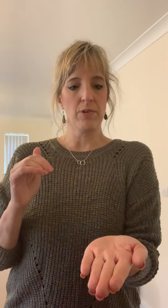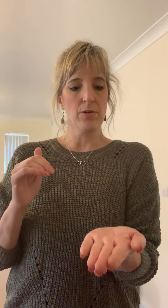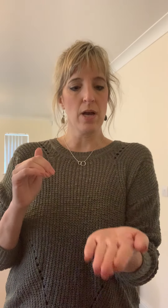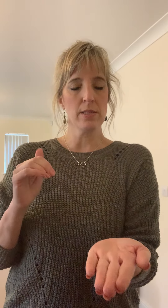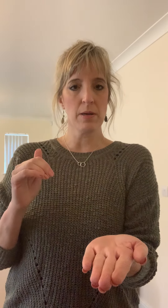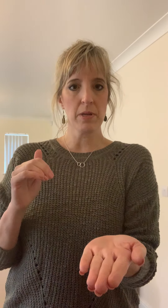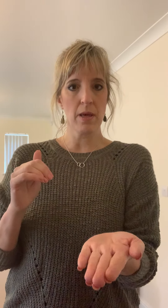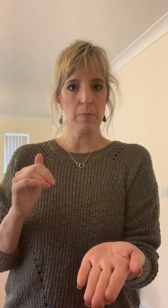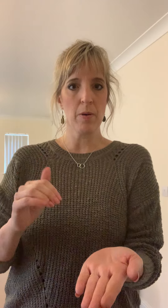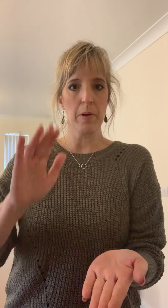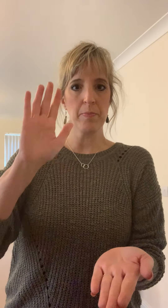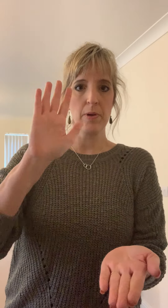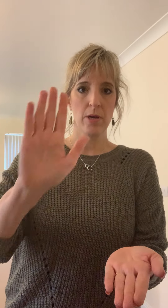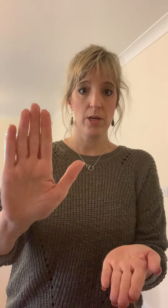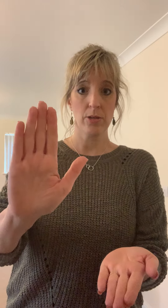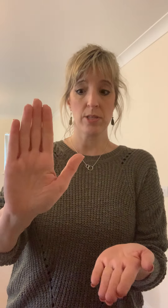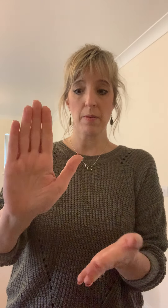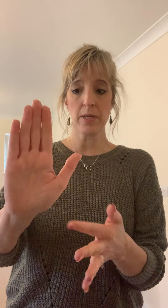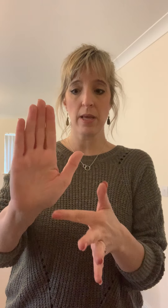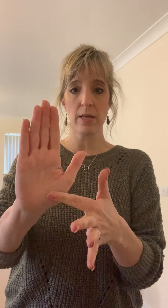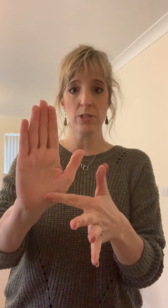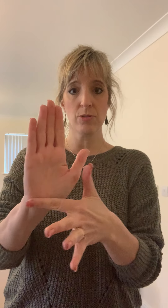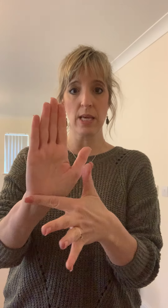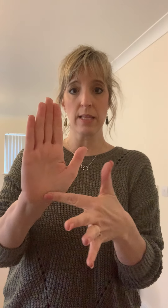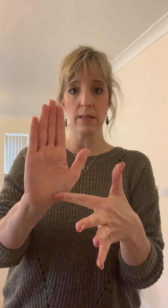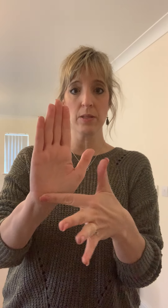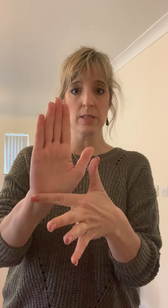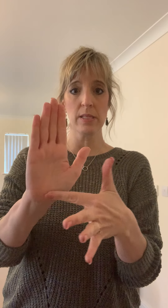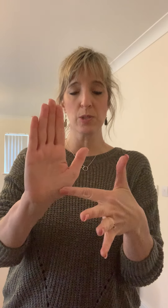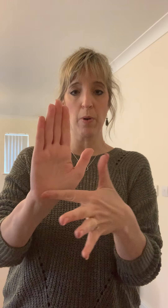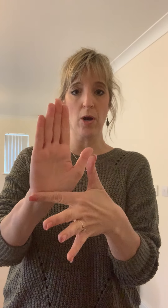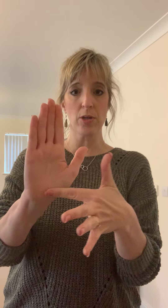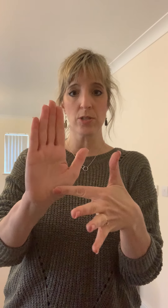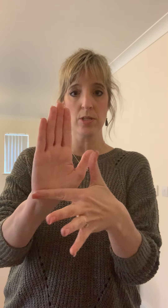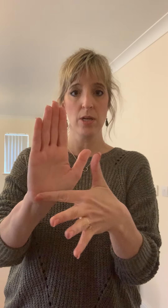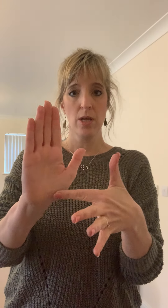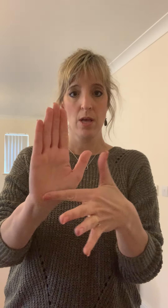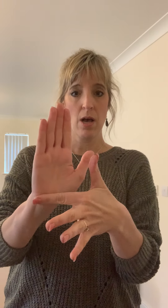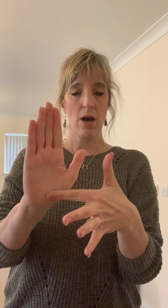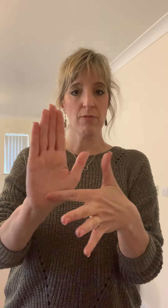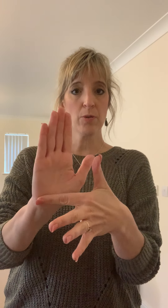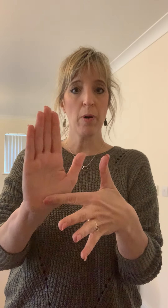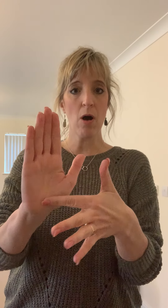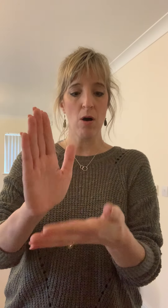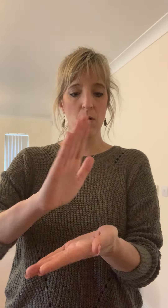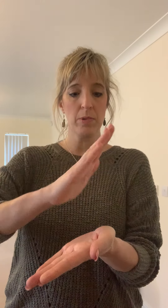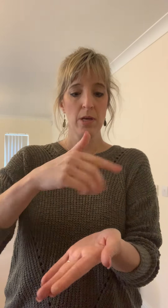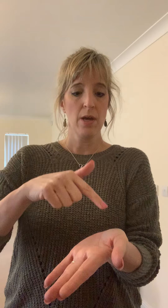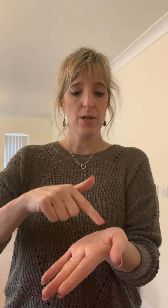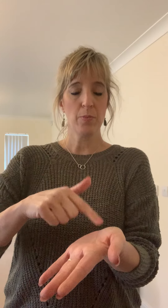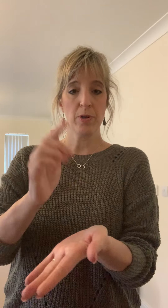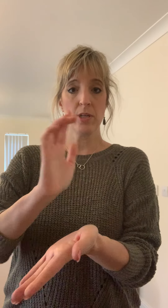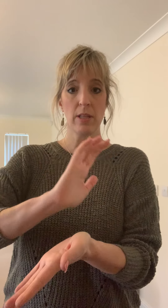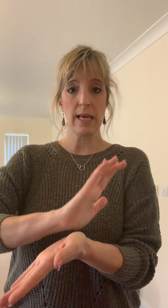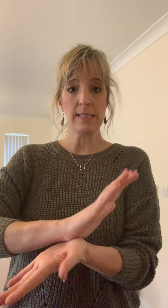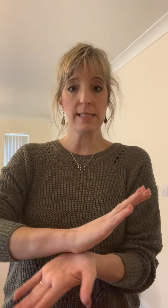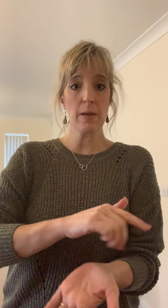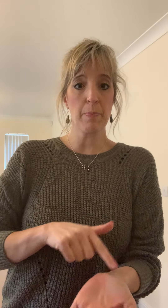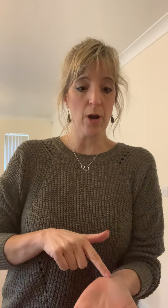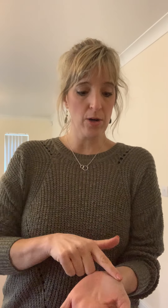your non-dominant hand, palm up, your dominant hand, you take this part of your palm and you put it on that same part